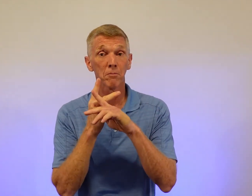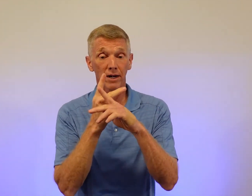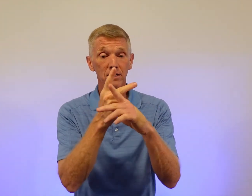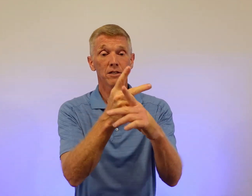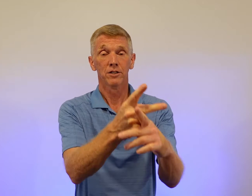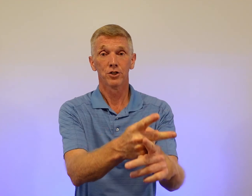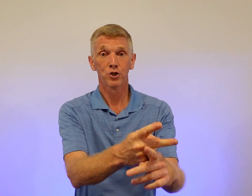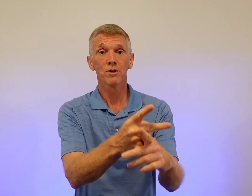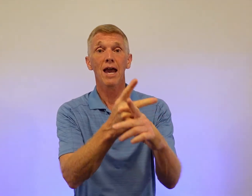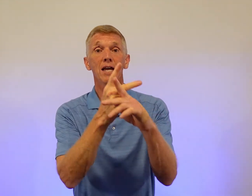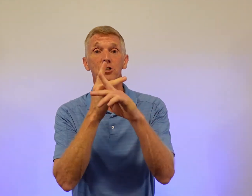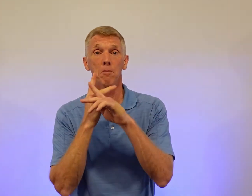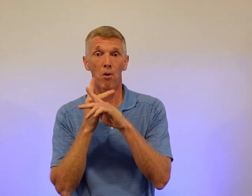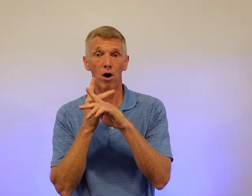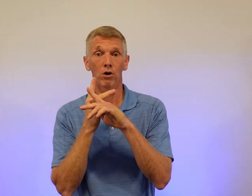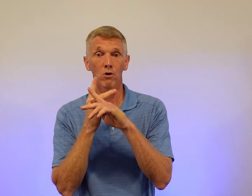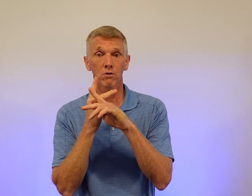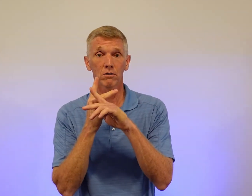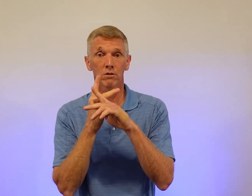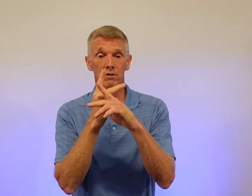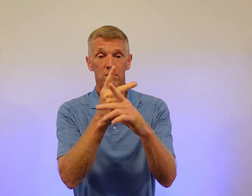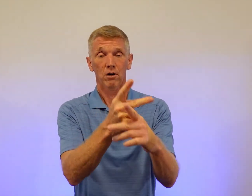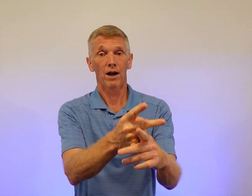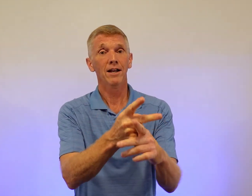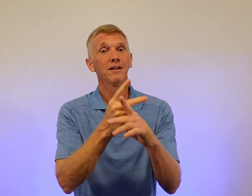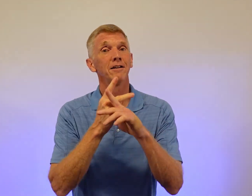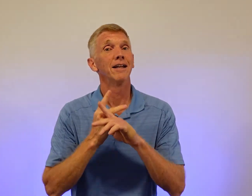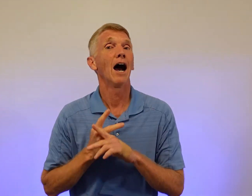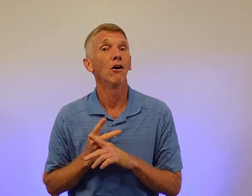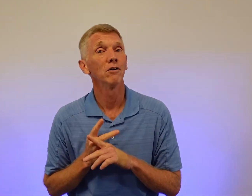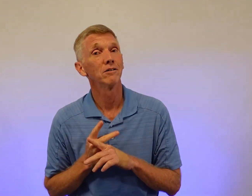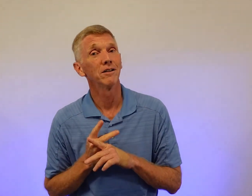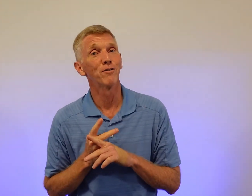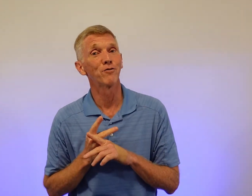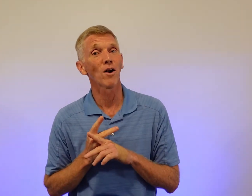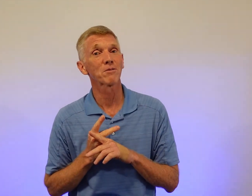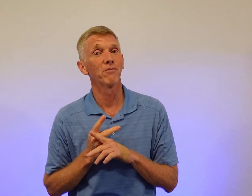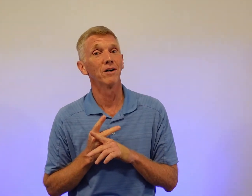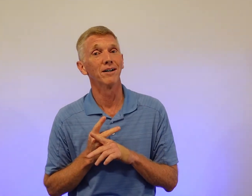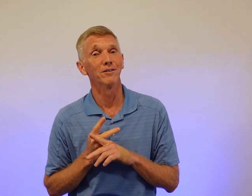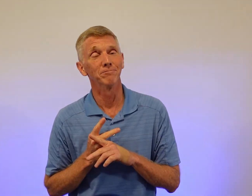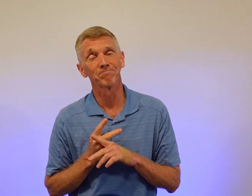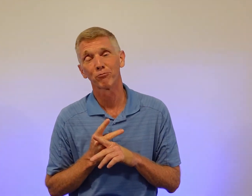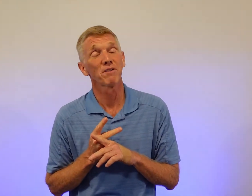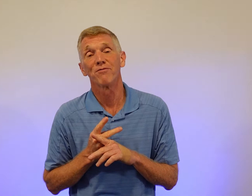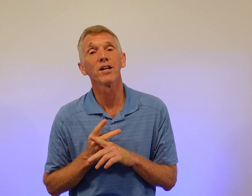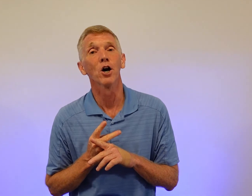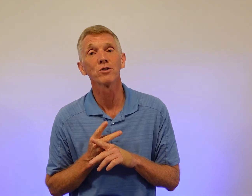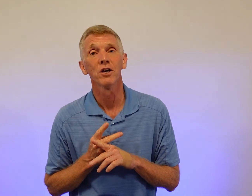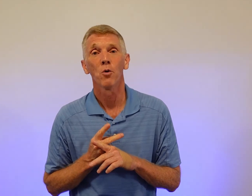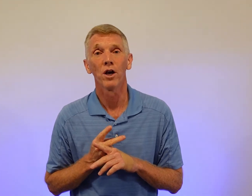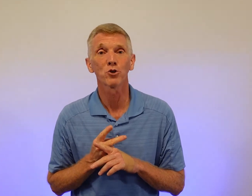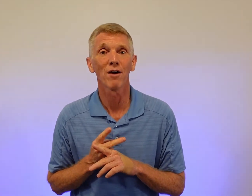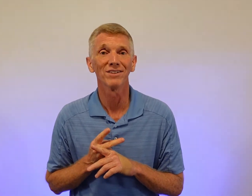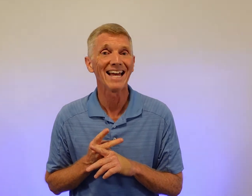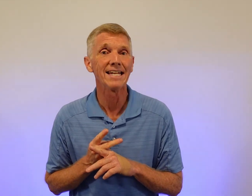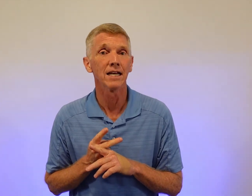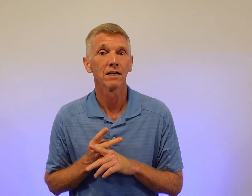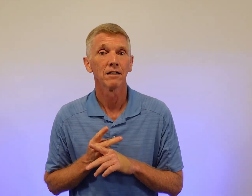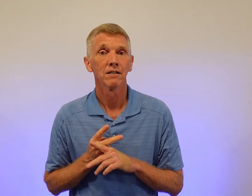money. 2 K's, borrow. All right? Now, if you've watched some previous videos, we also have lend. Okay?